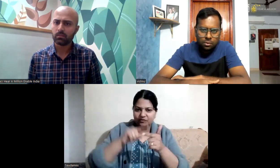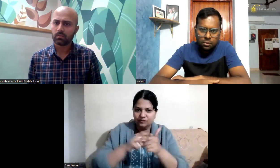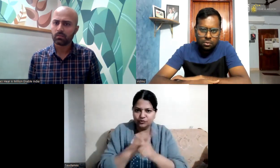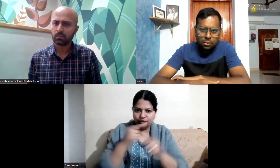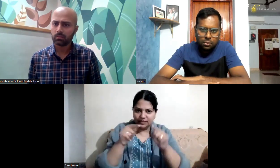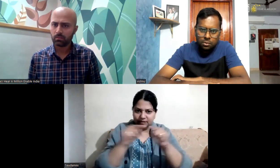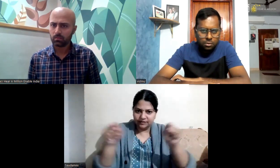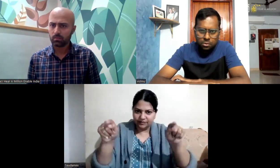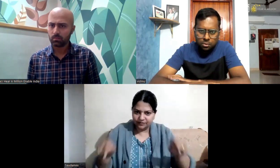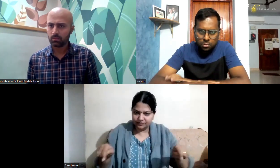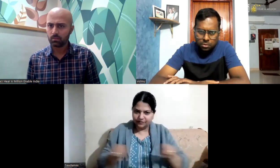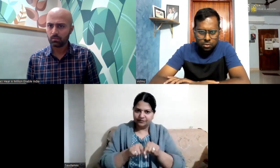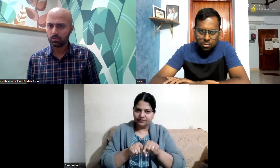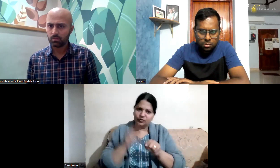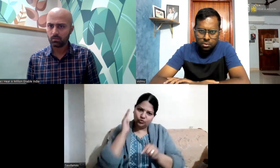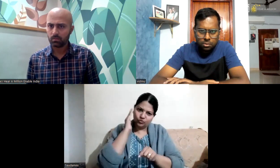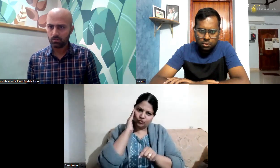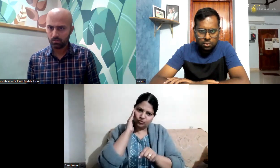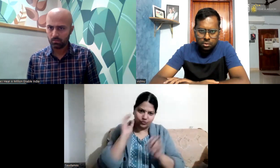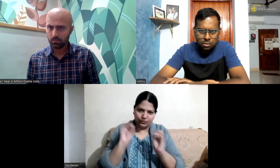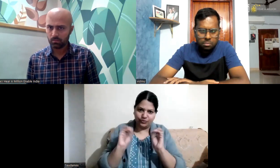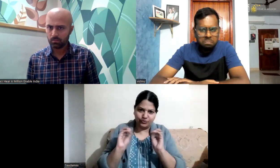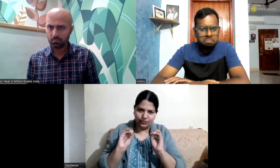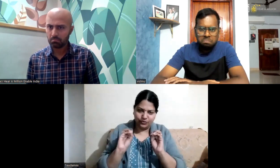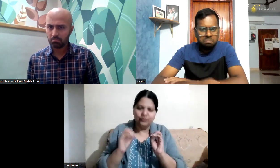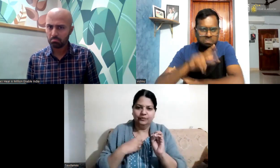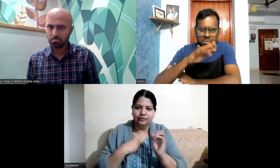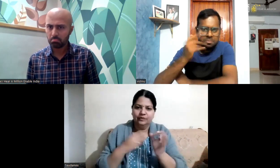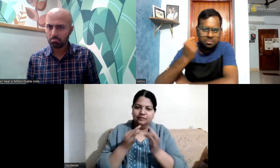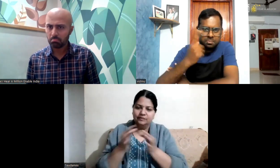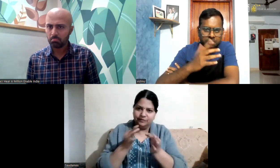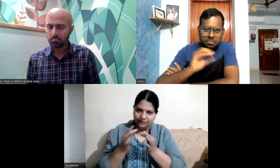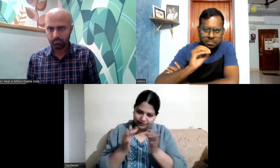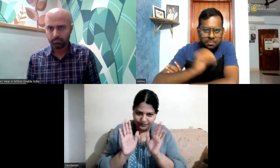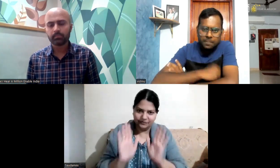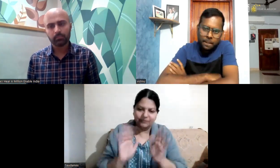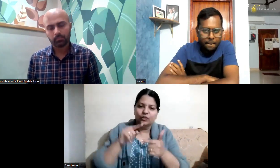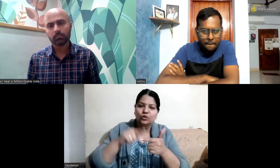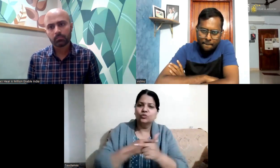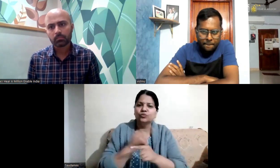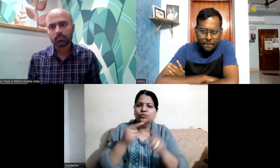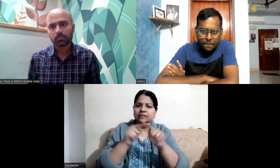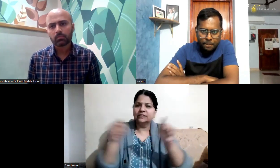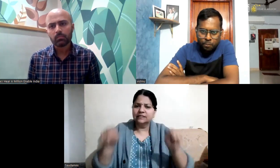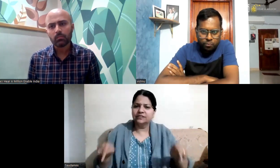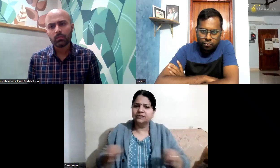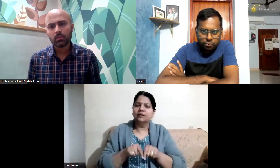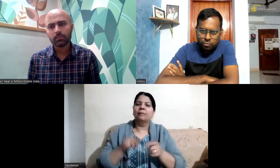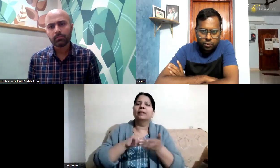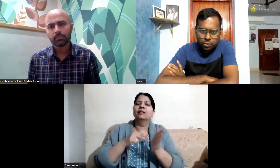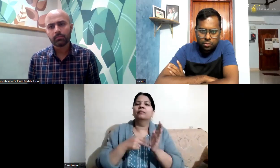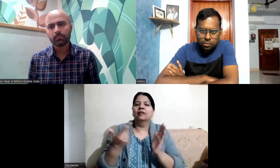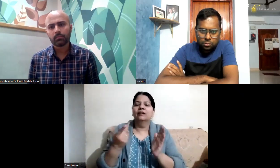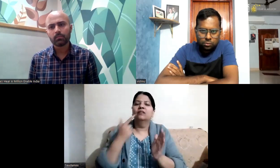Jurisdiction. So there is a word jurisdiction. This is a sign for that. Do you know about that? Let me explain you. So